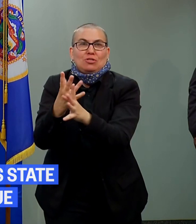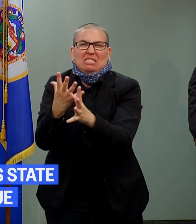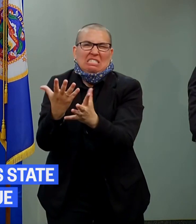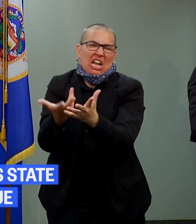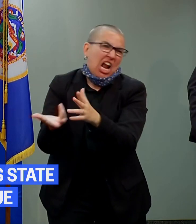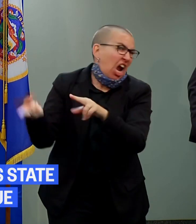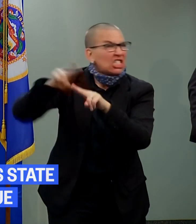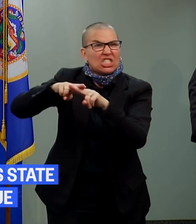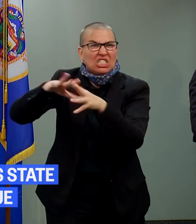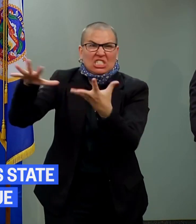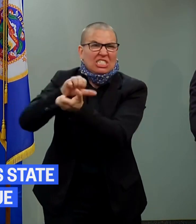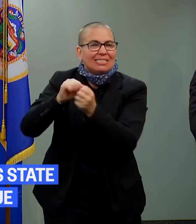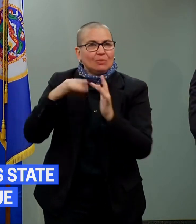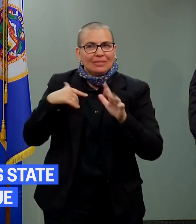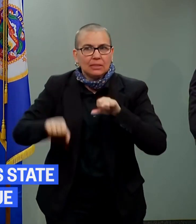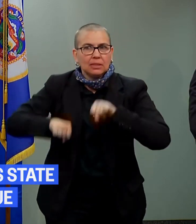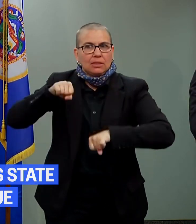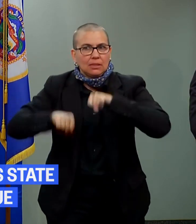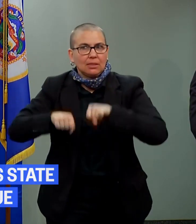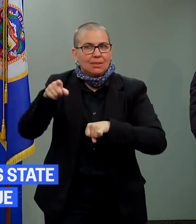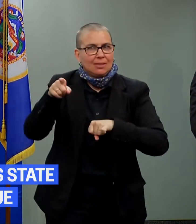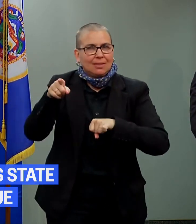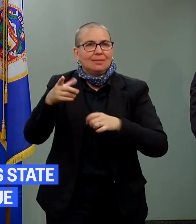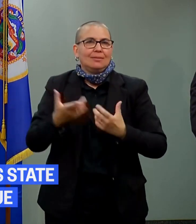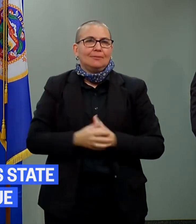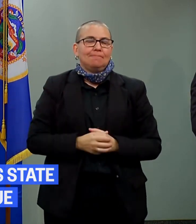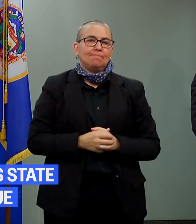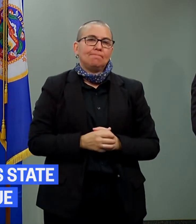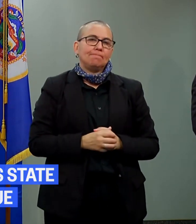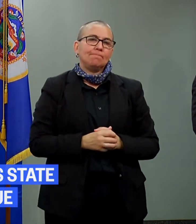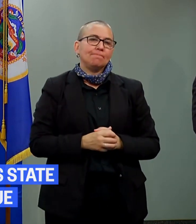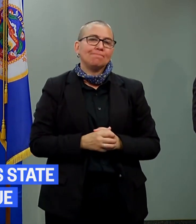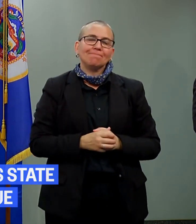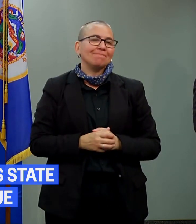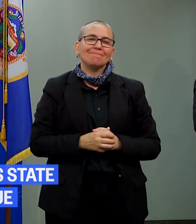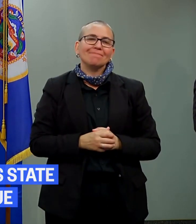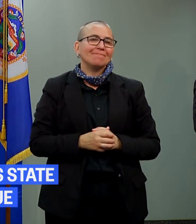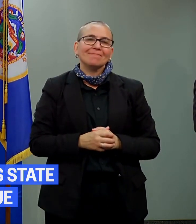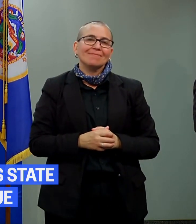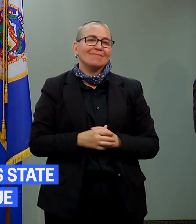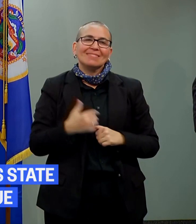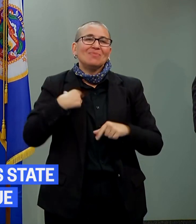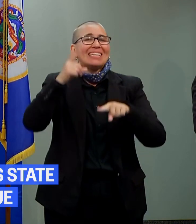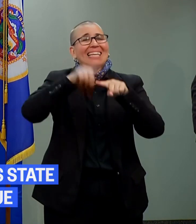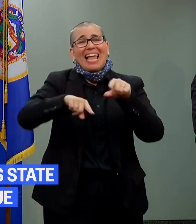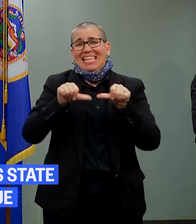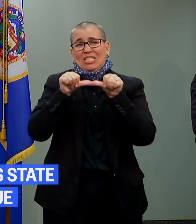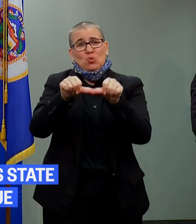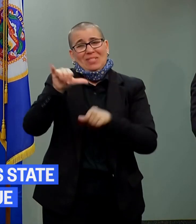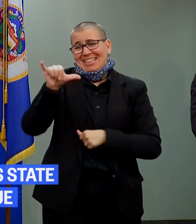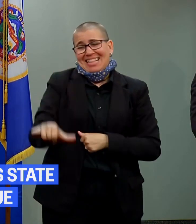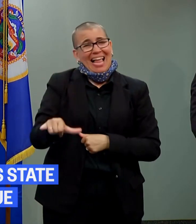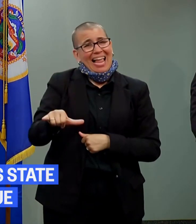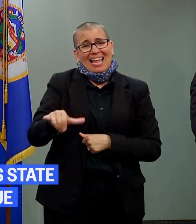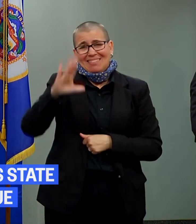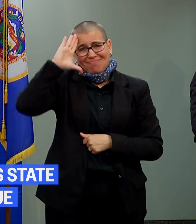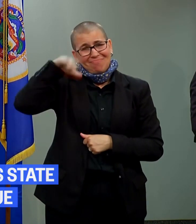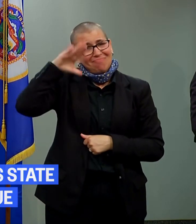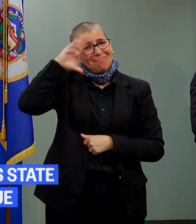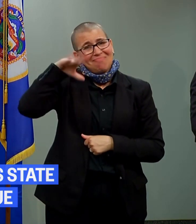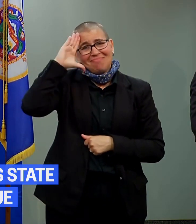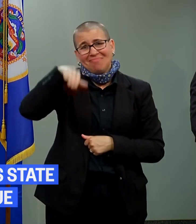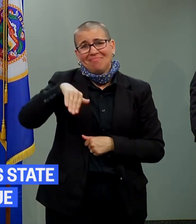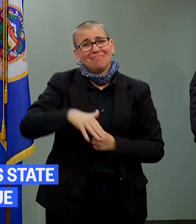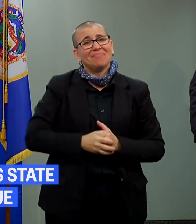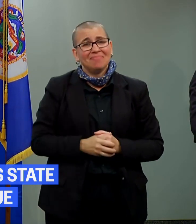situation. We certainly, as I think folks know, we cannot stay in this posture forever. That's why it's important today